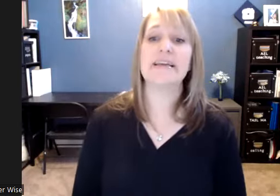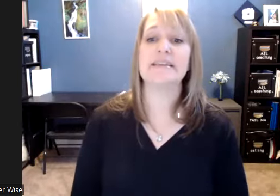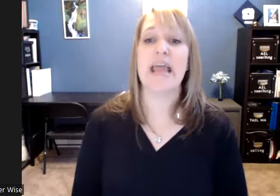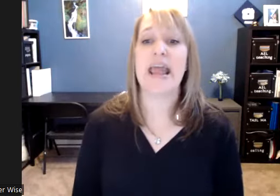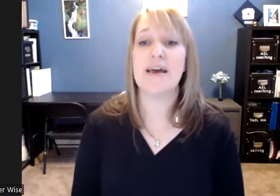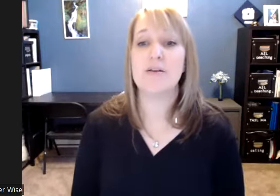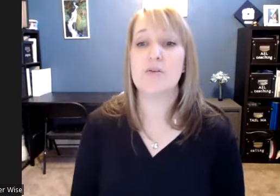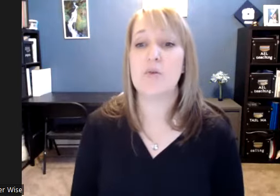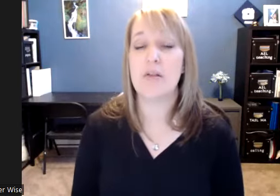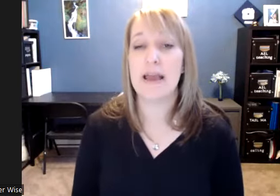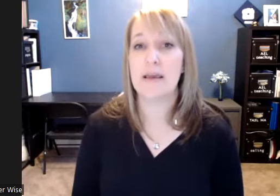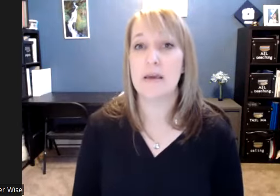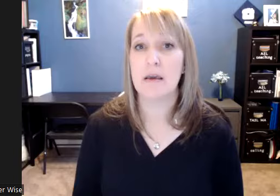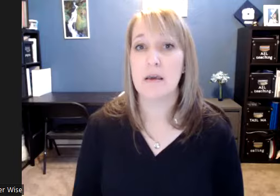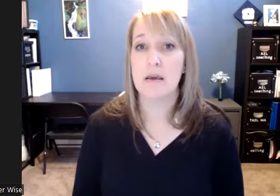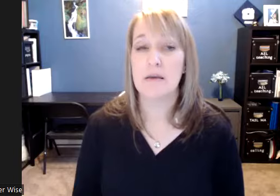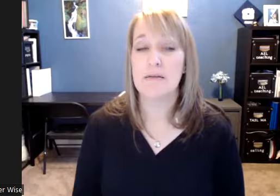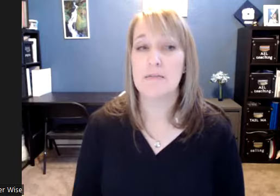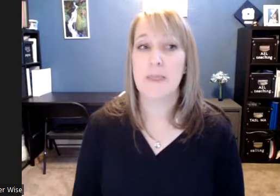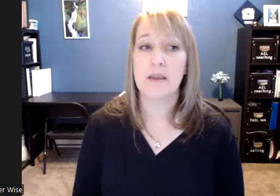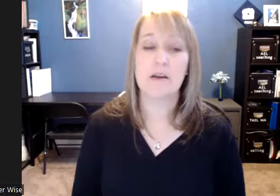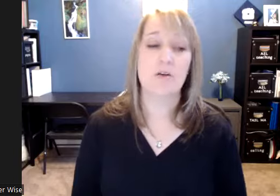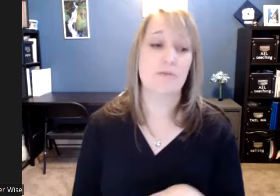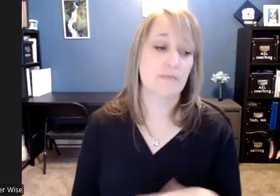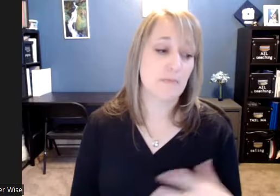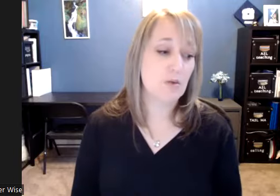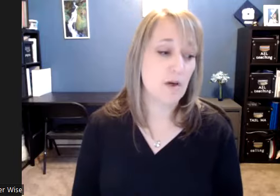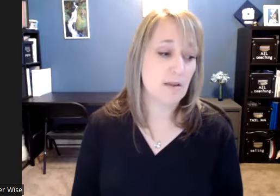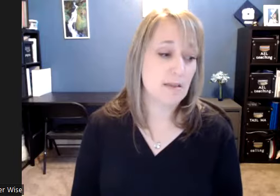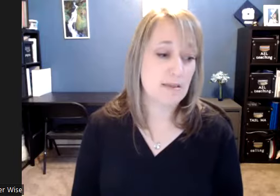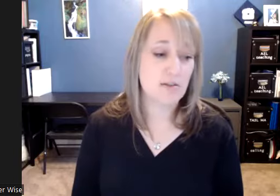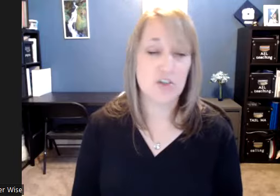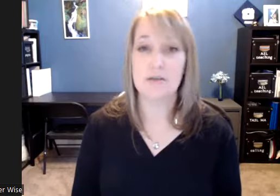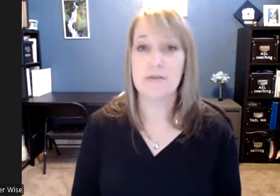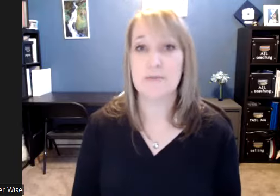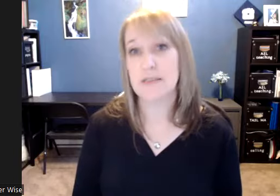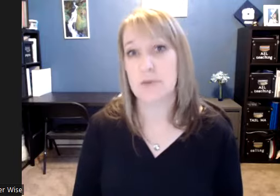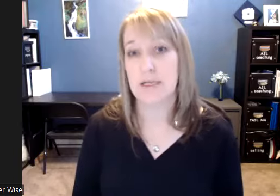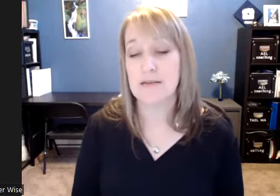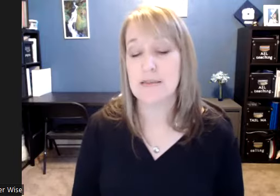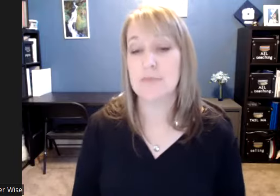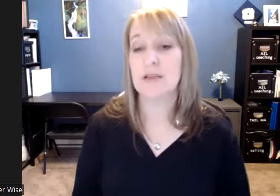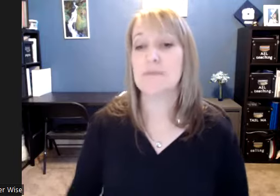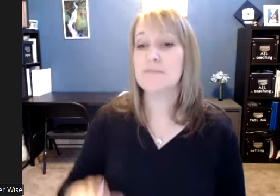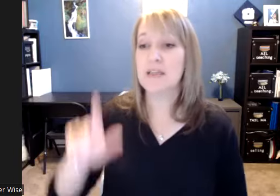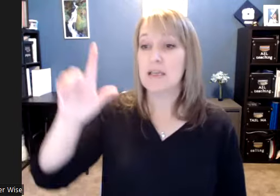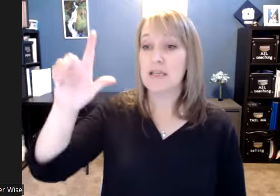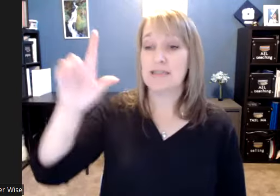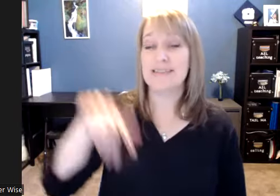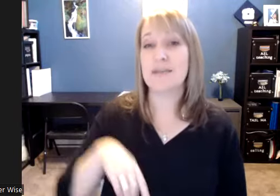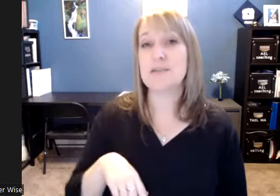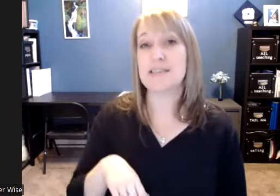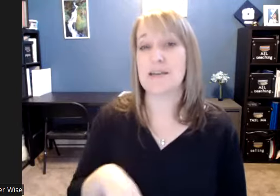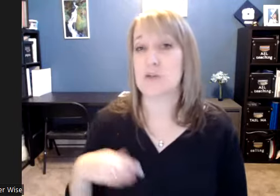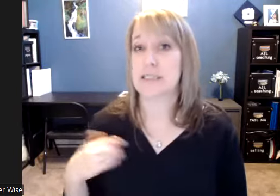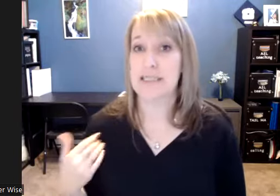Second hand, or like, you know, you got this shirt from someone else type thing, is the same as the sign for